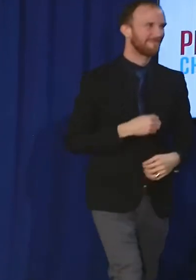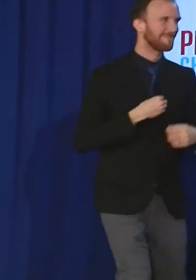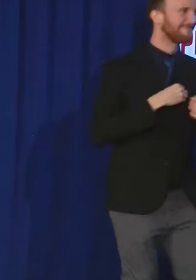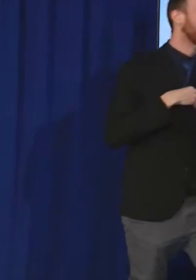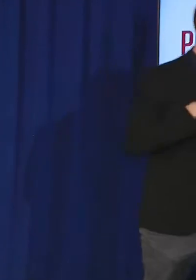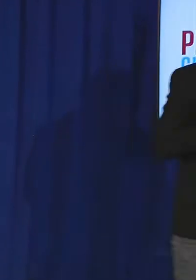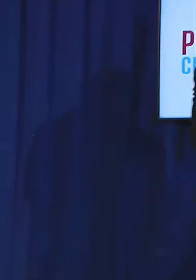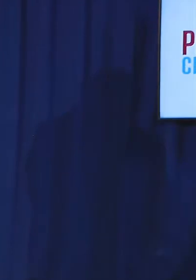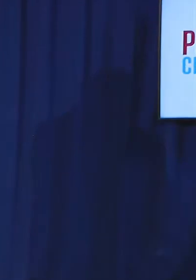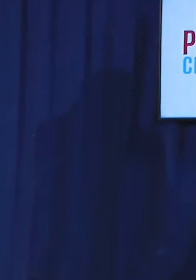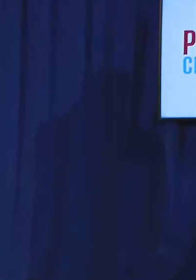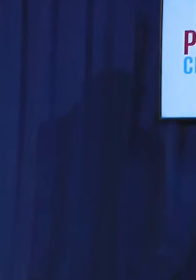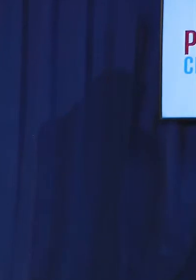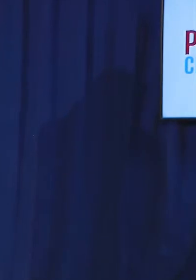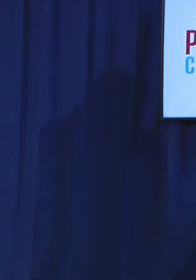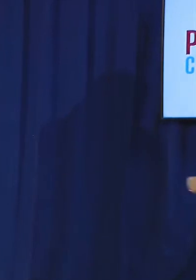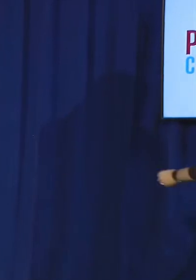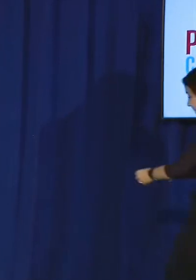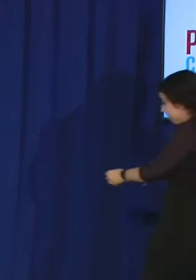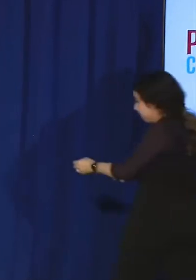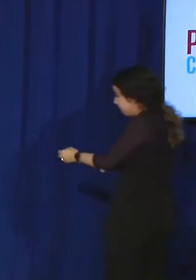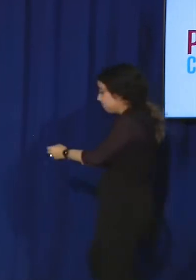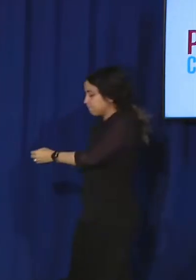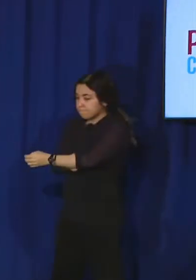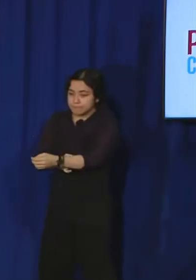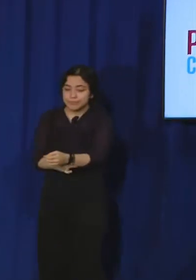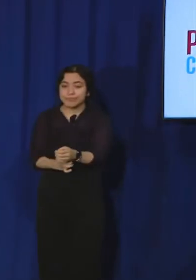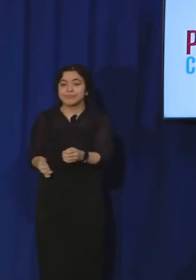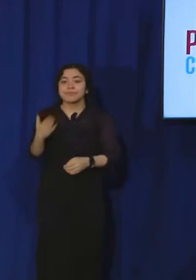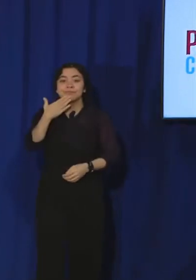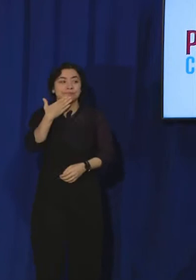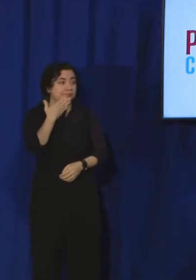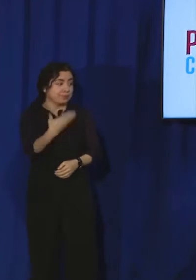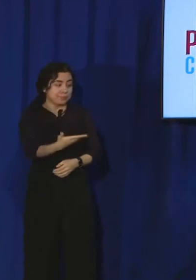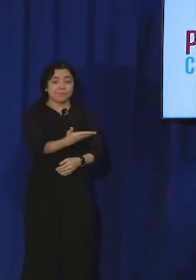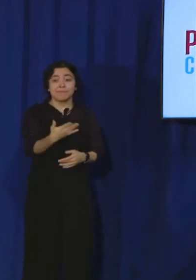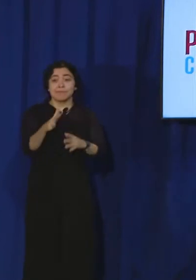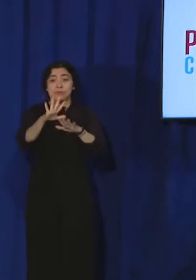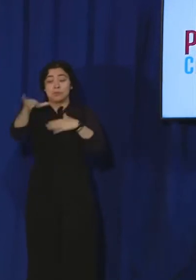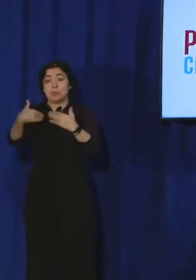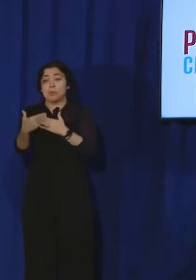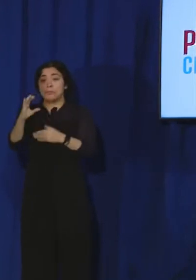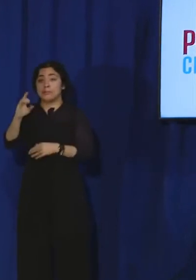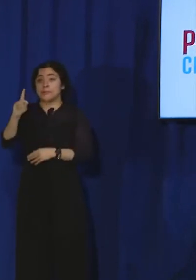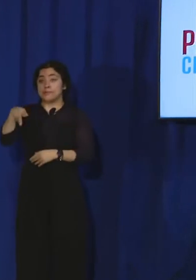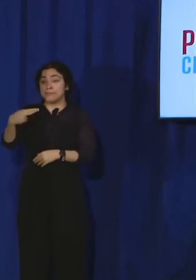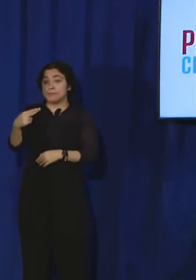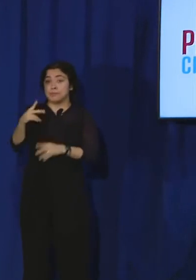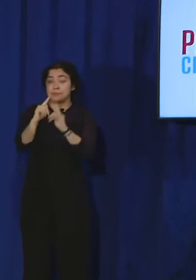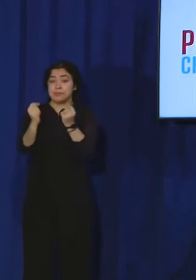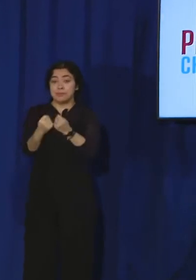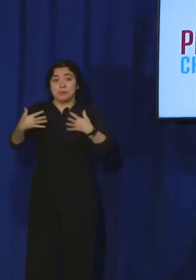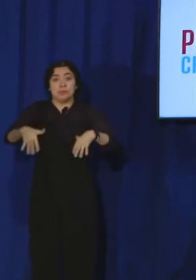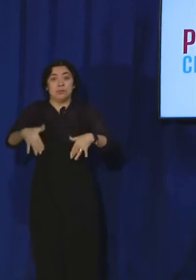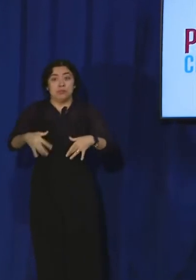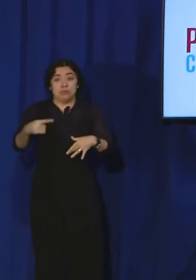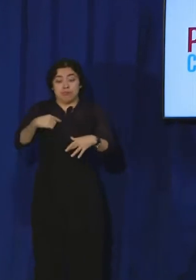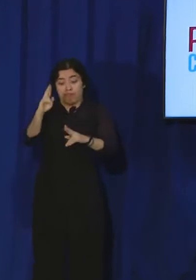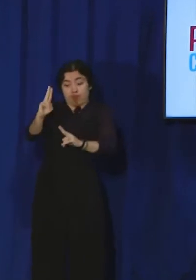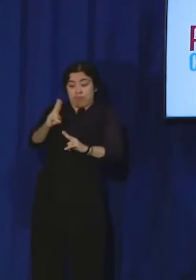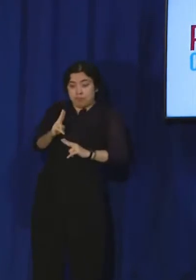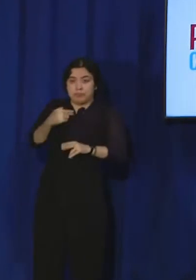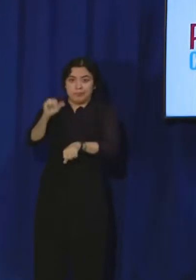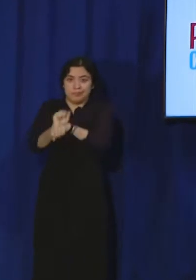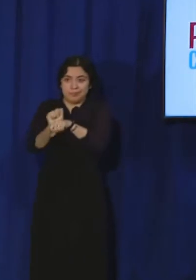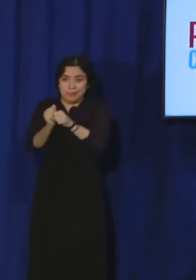Thank you, Madam Commissioner, and to the entire CDPH team. It's been a privilege to work alongside all of you in this work, because I can